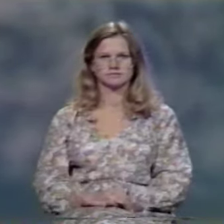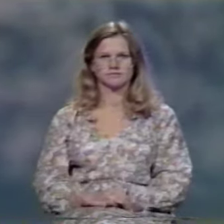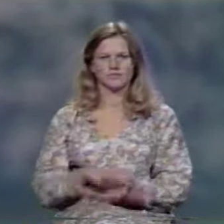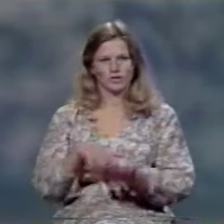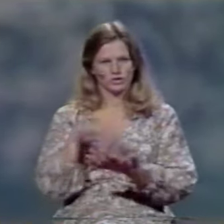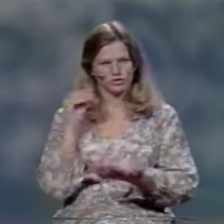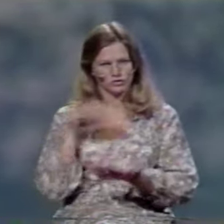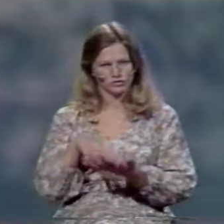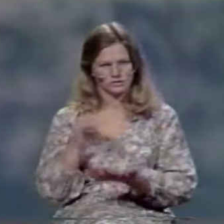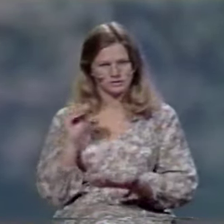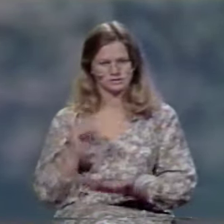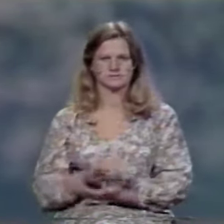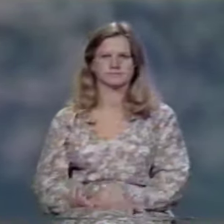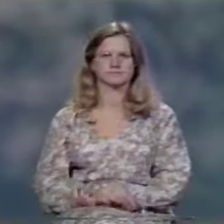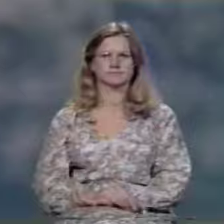Learning.